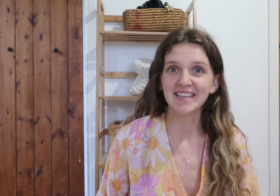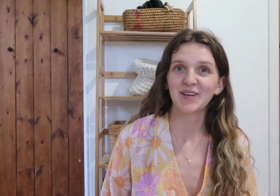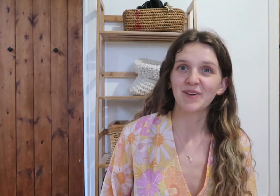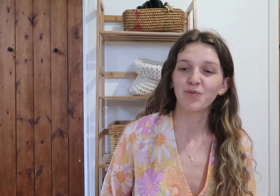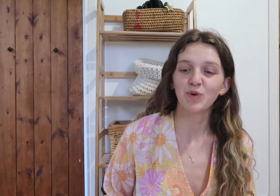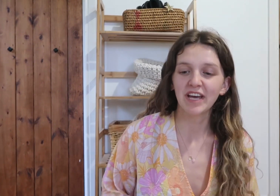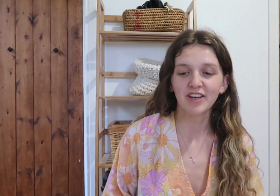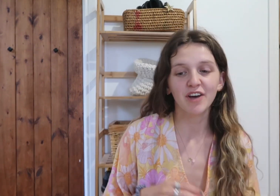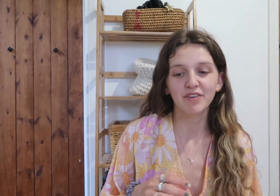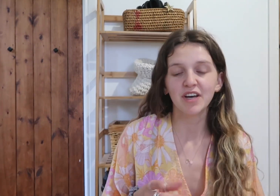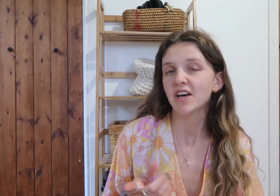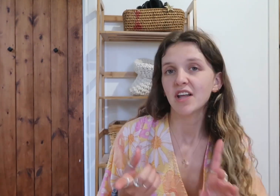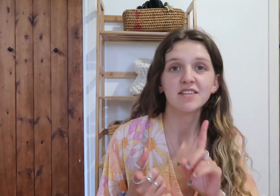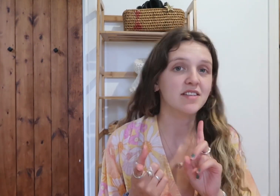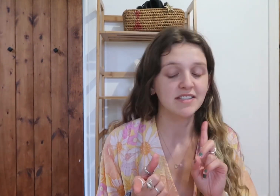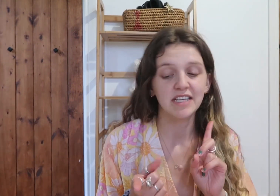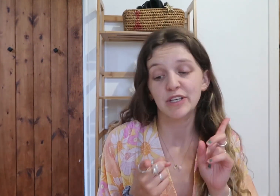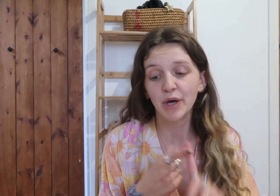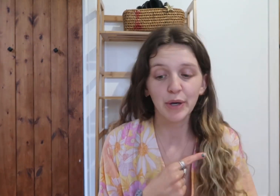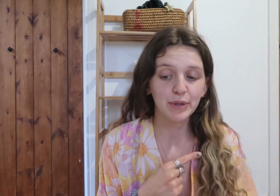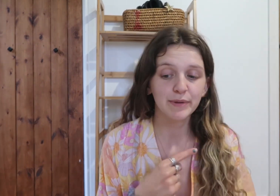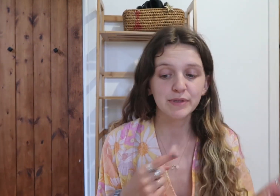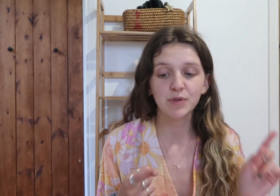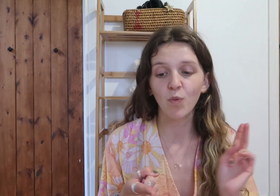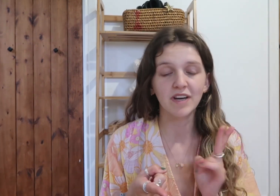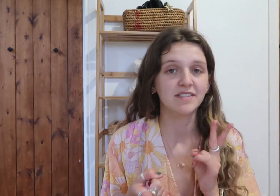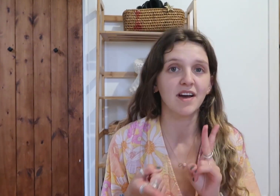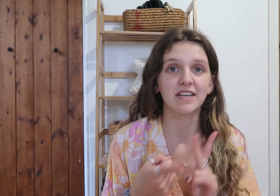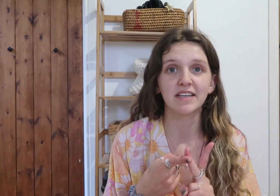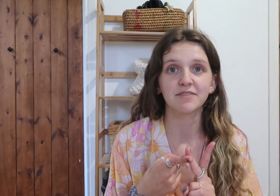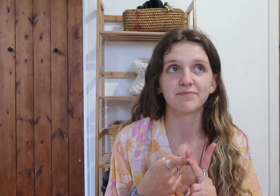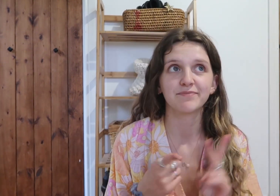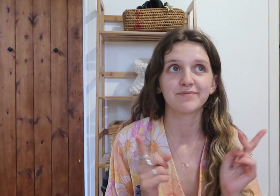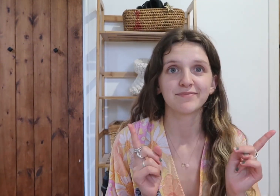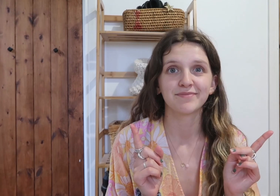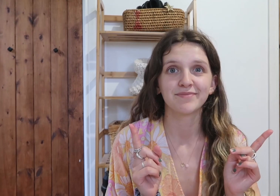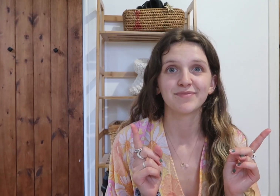so we're going to cover the signs he knows, why signing...